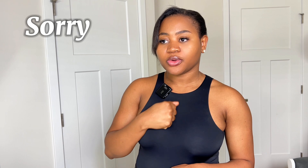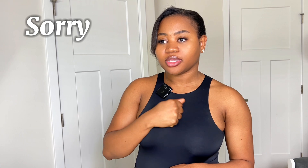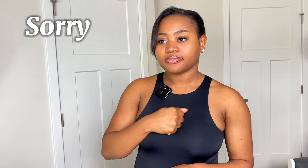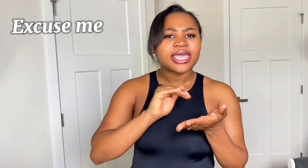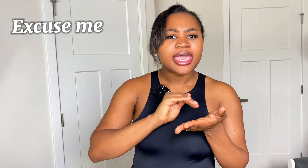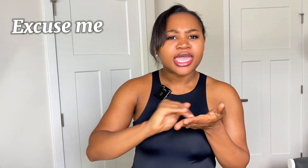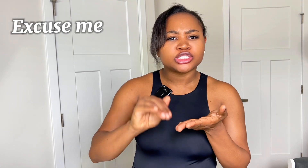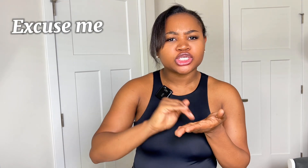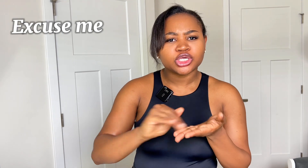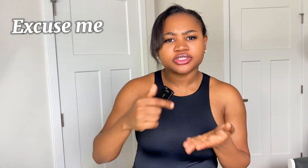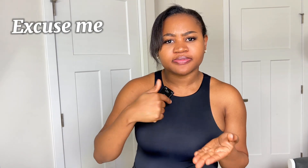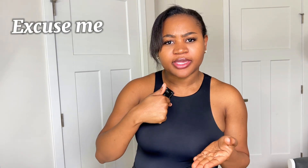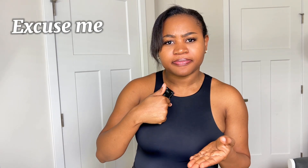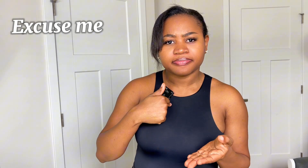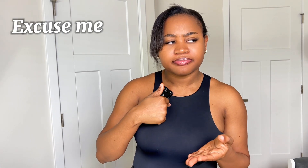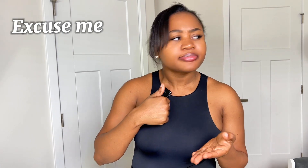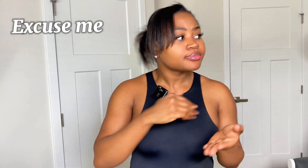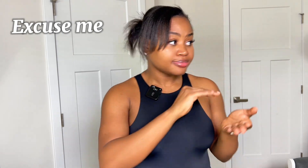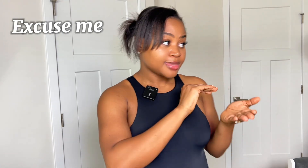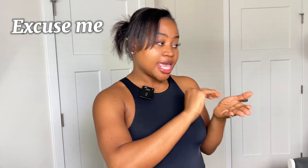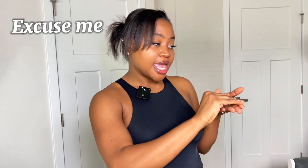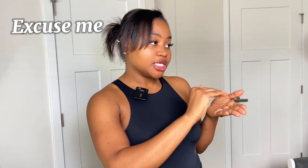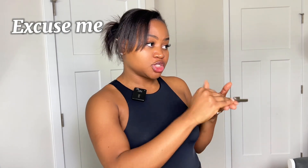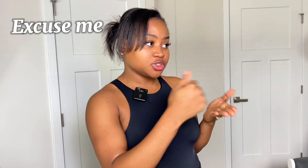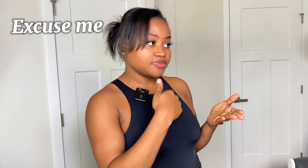Sorry. Excuse me. Excuse me.